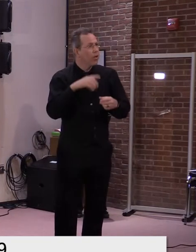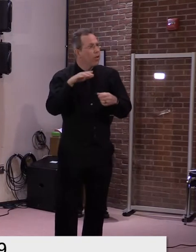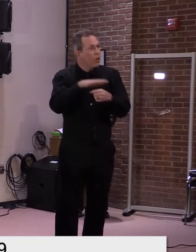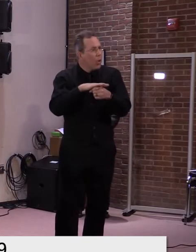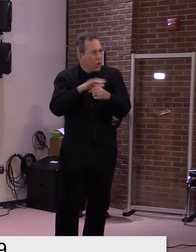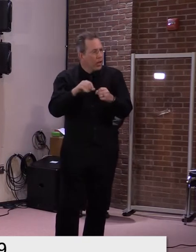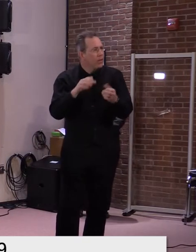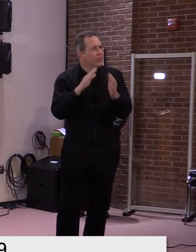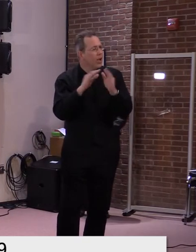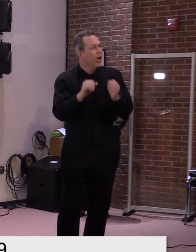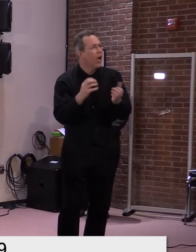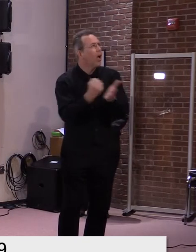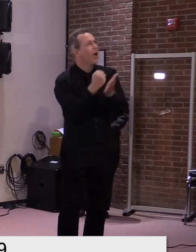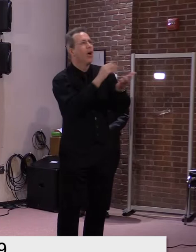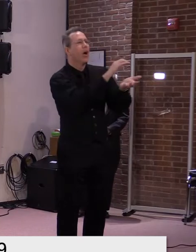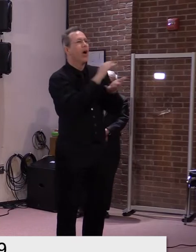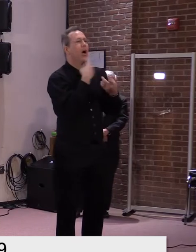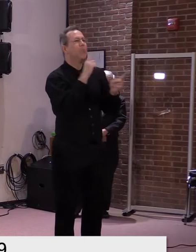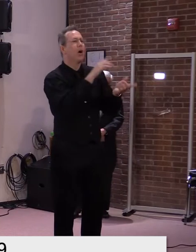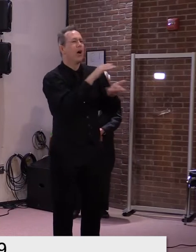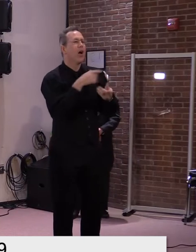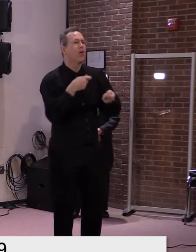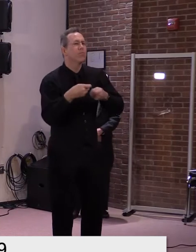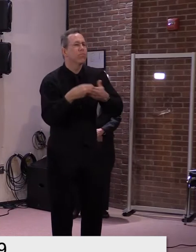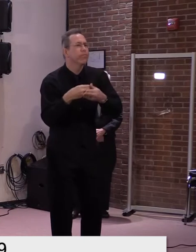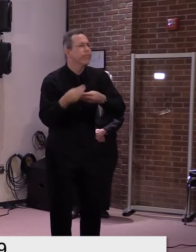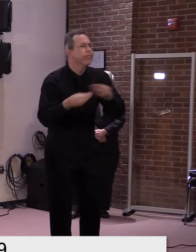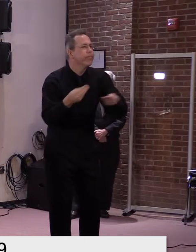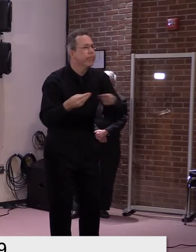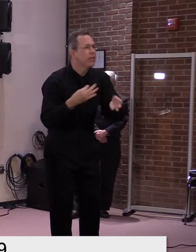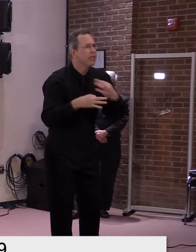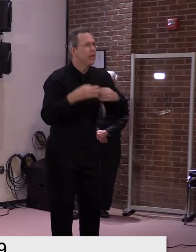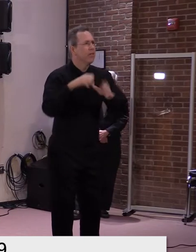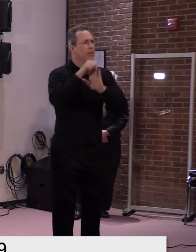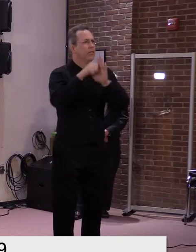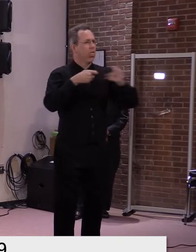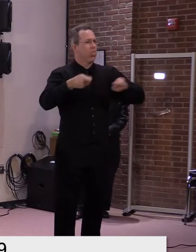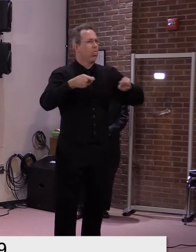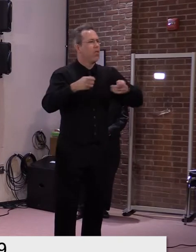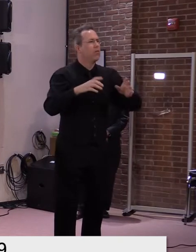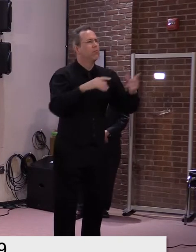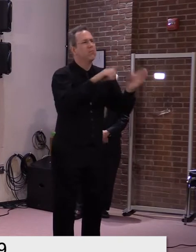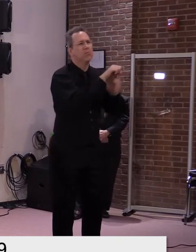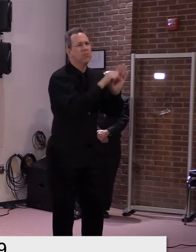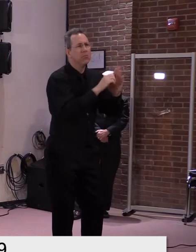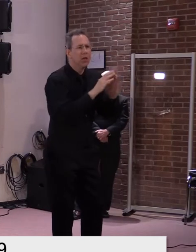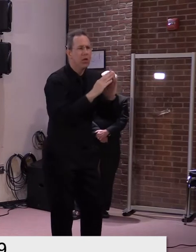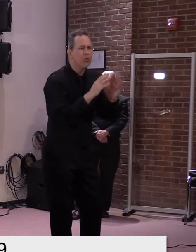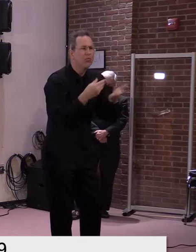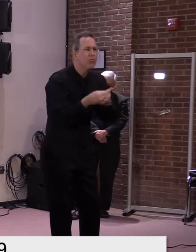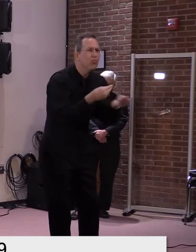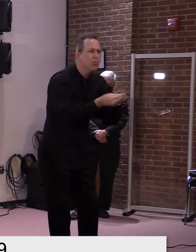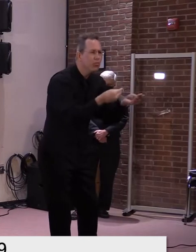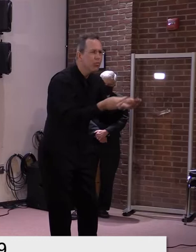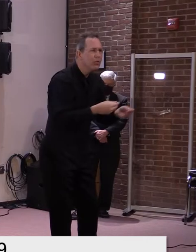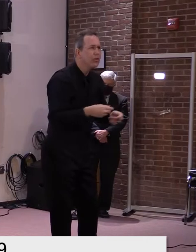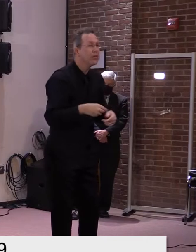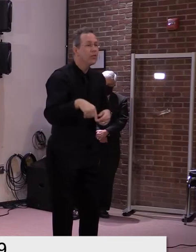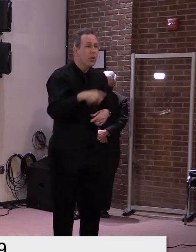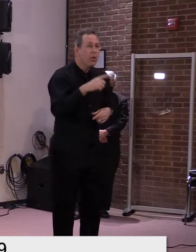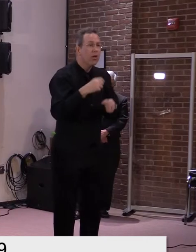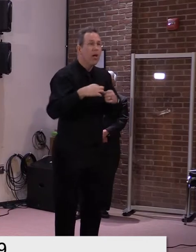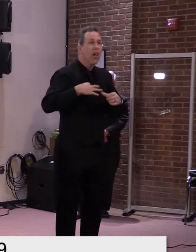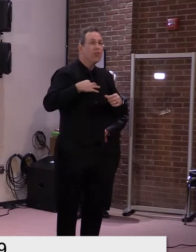health emergency, its negative economic impacts, and premium pay, the eligible uses were expanded to